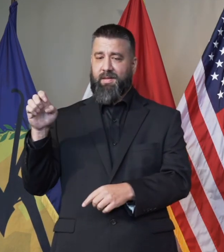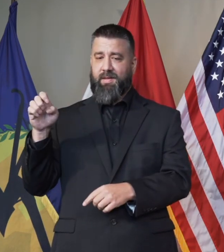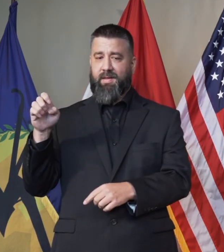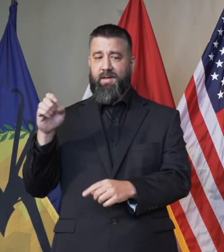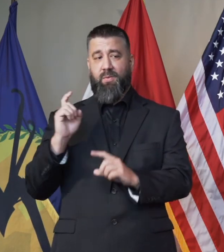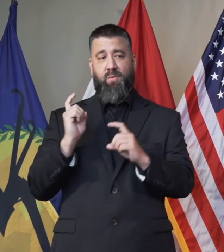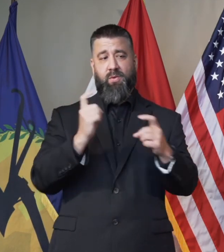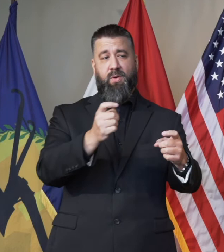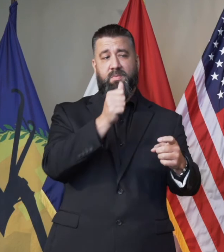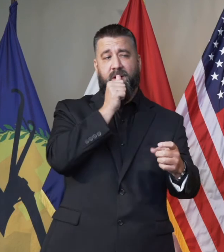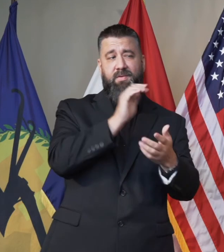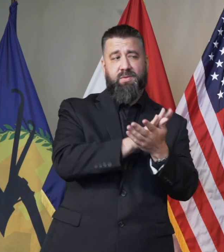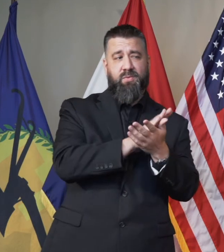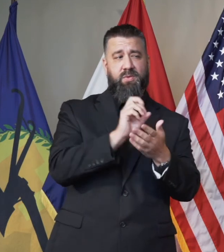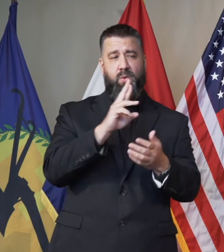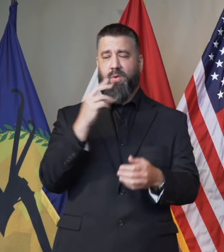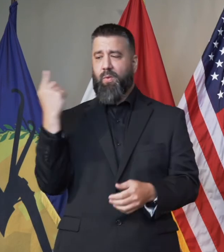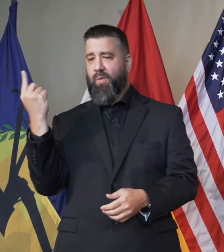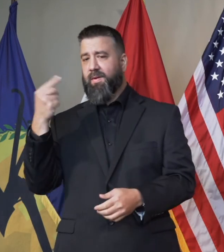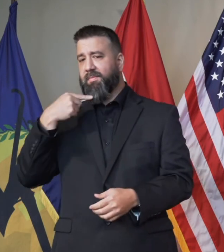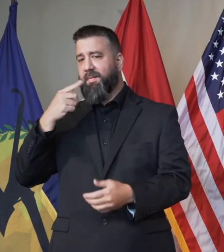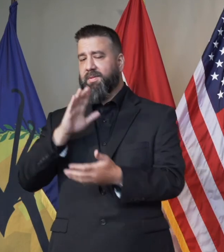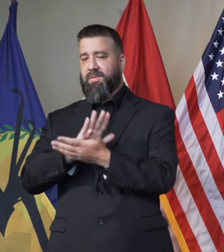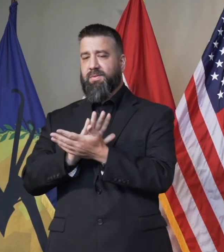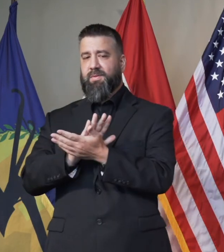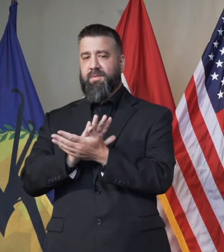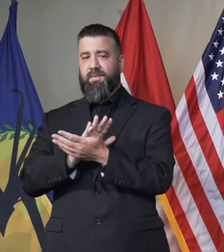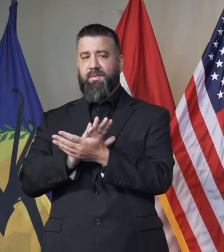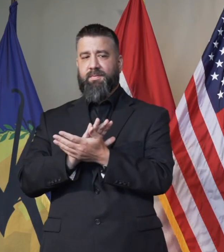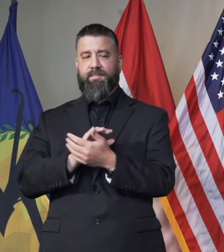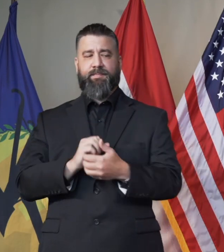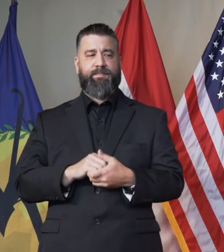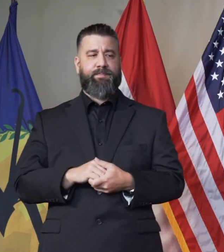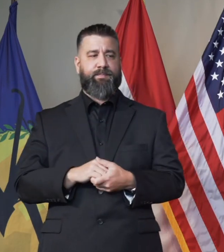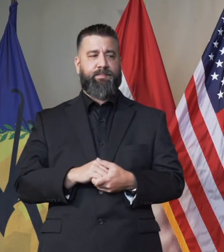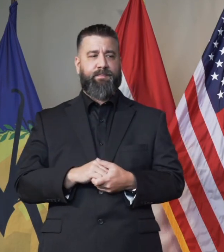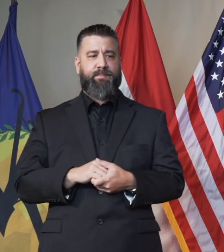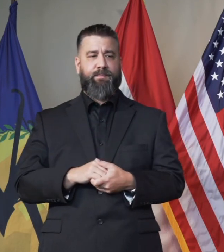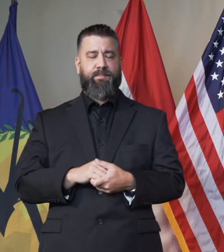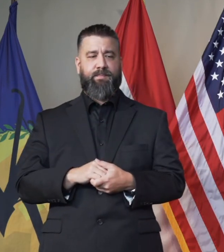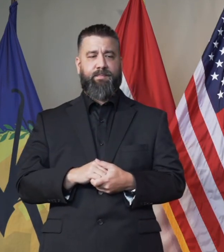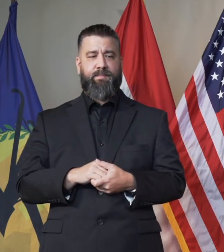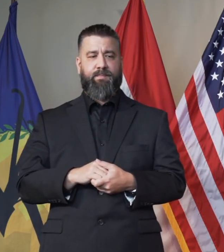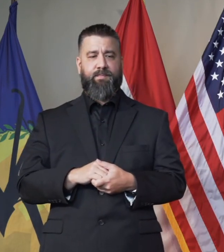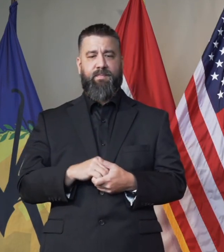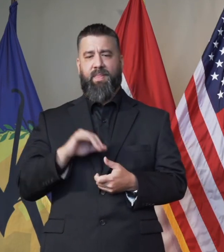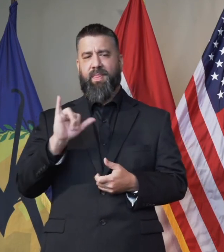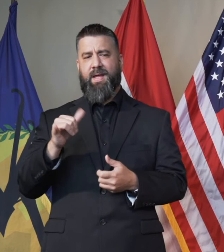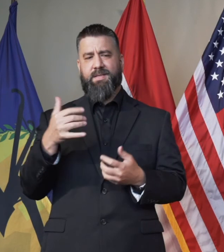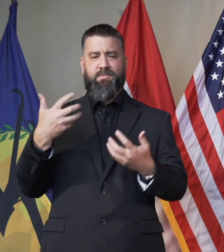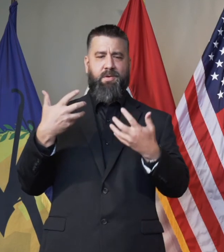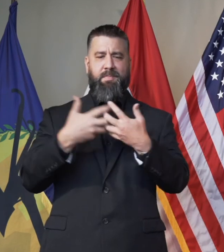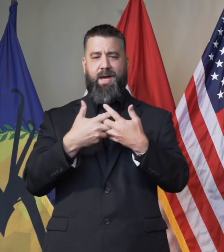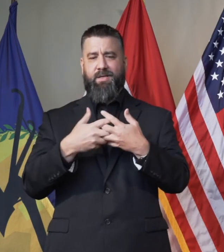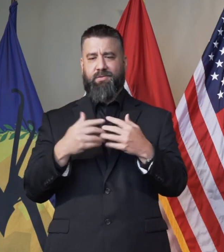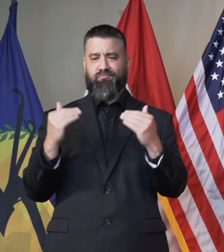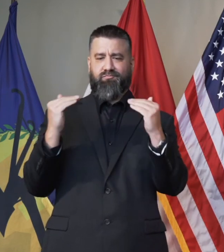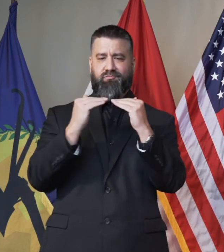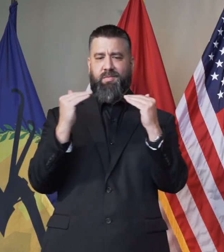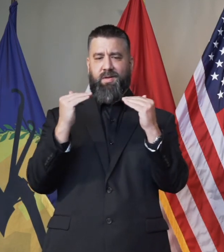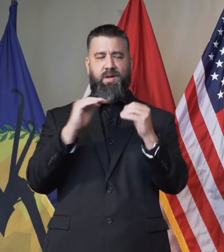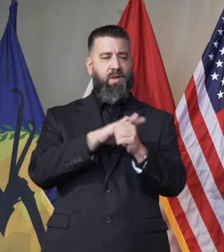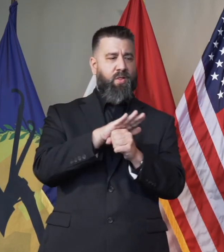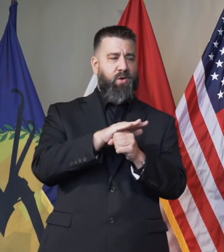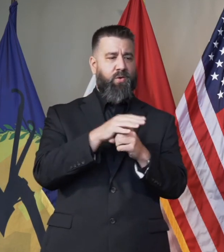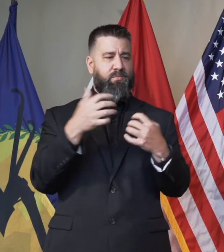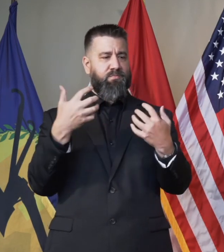schools? Well, these are, this is a match to to state CARES Act funds. So we're providing a local match for